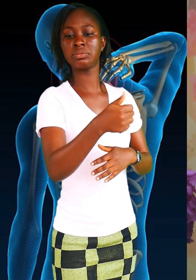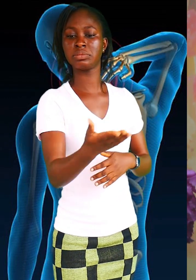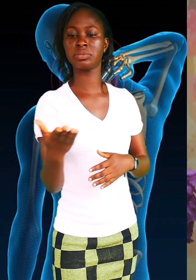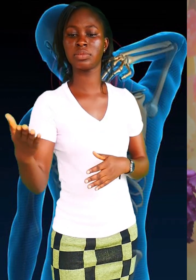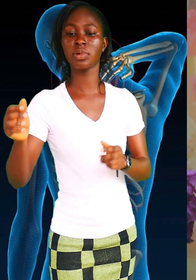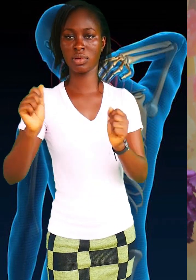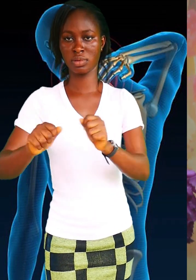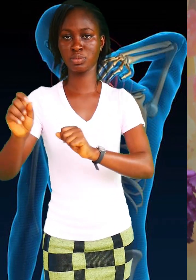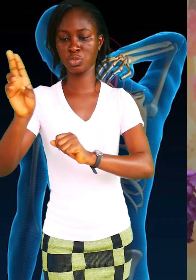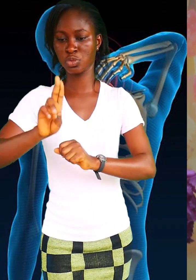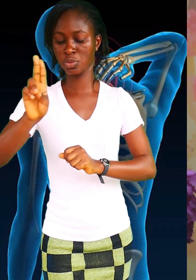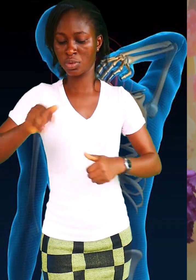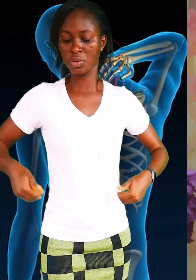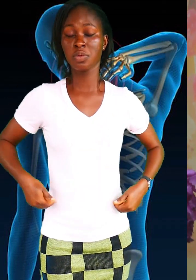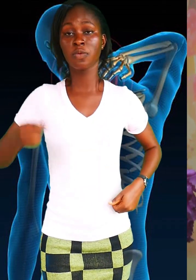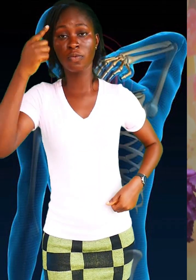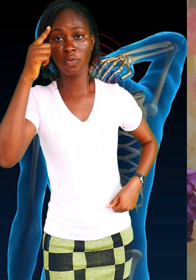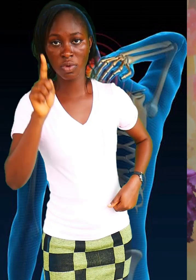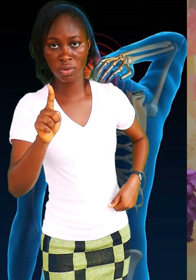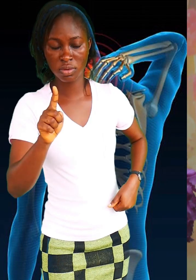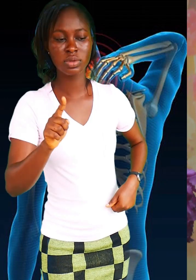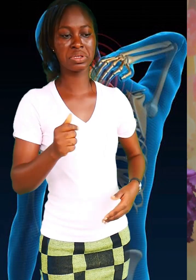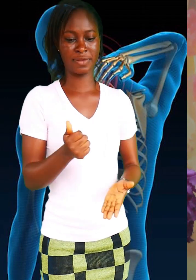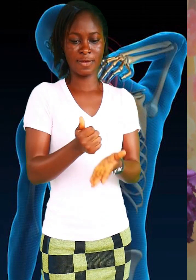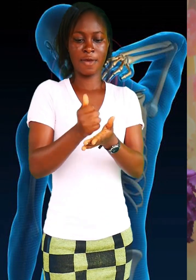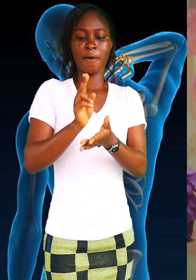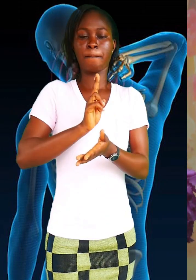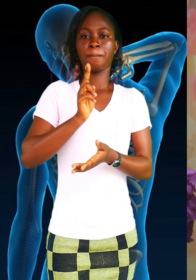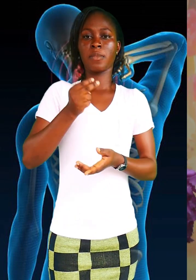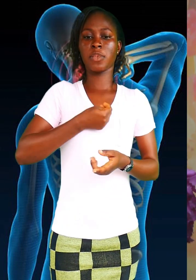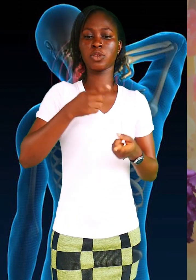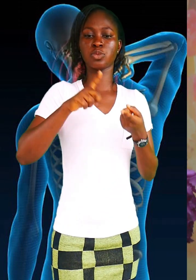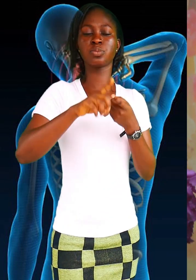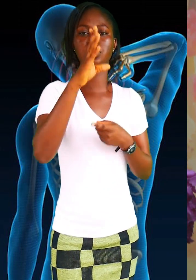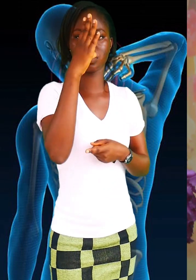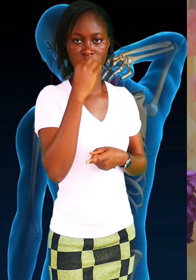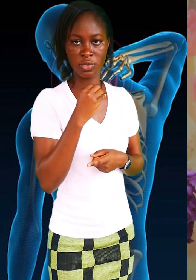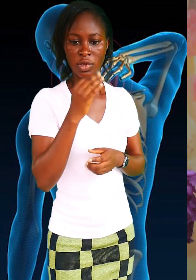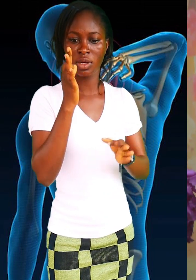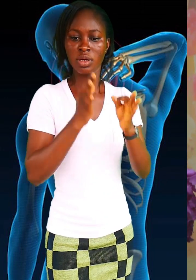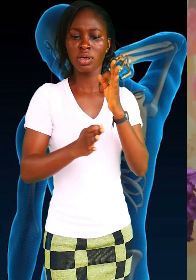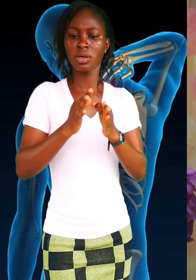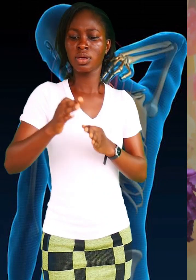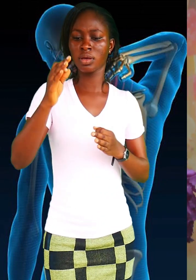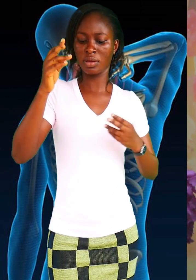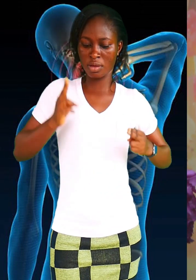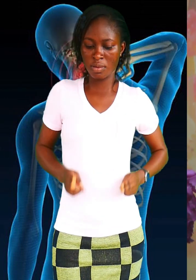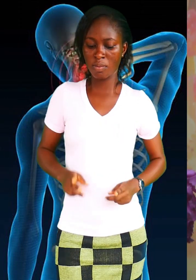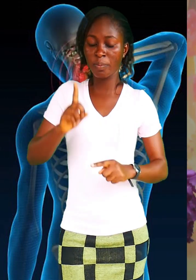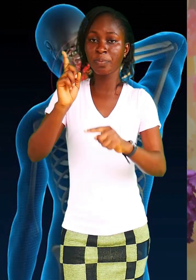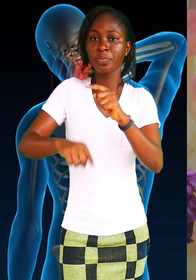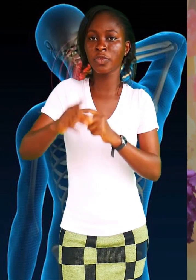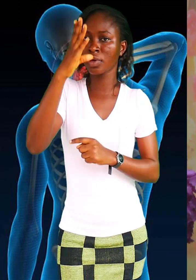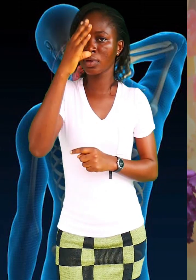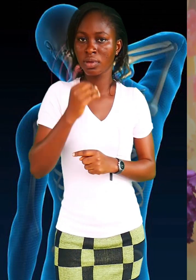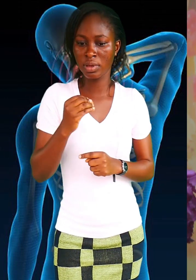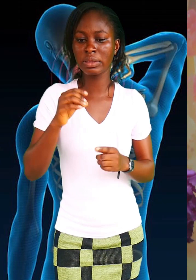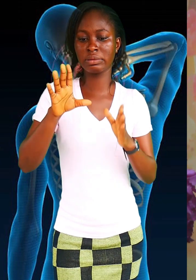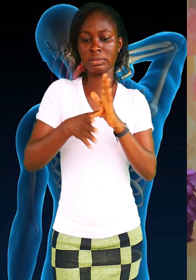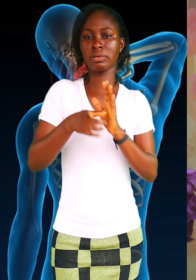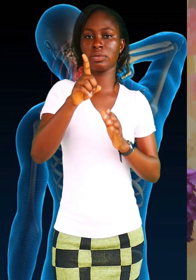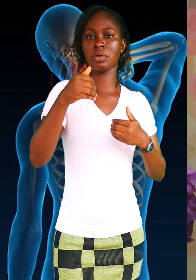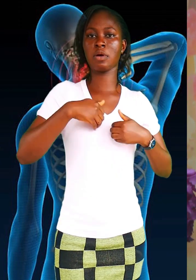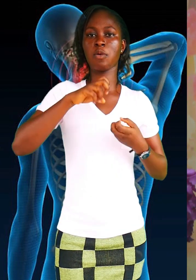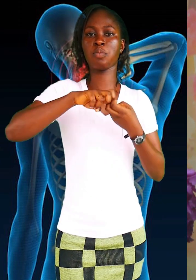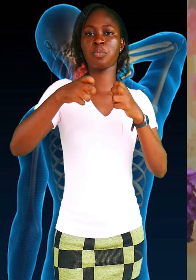na boy a me a daho. Unipa be ya, won't you mean na ho ye no, nisisi, ewo how. So sisi ye o ya,